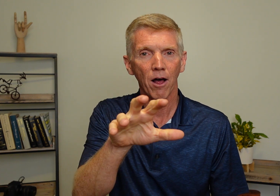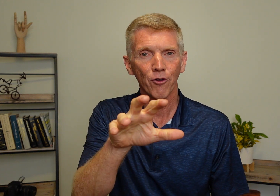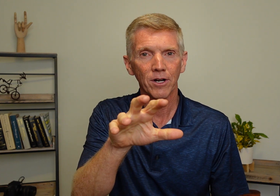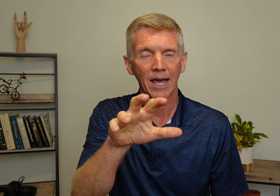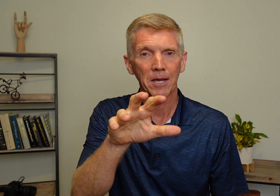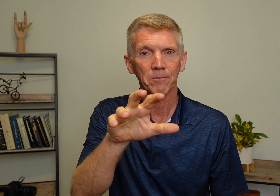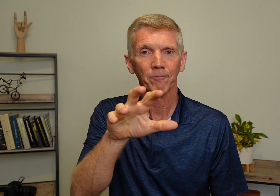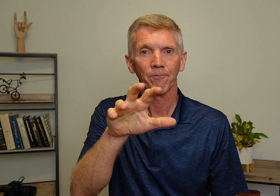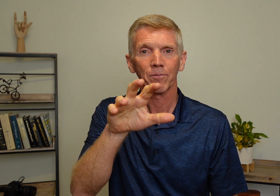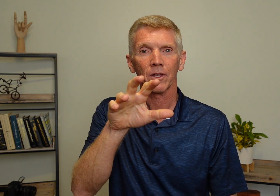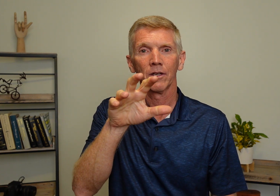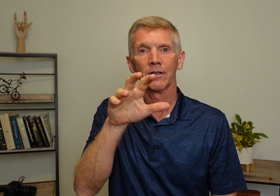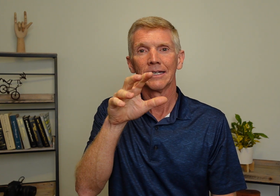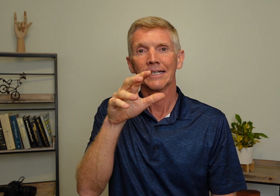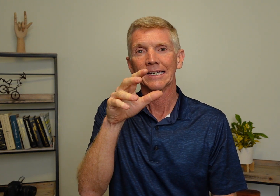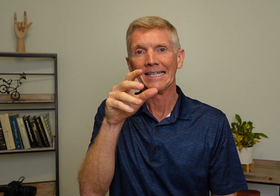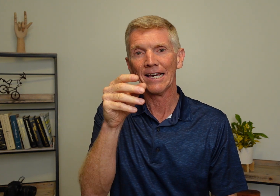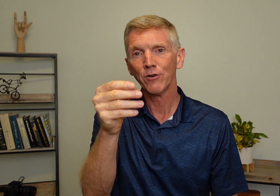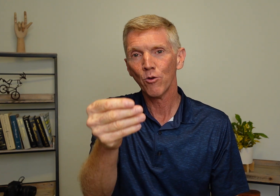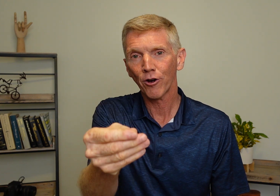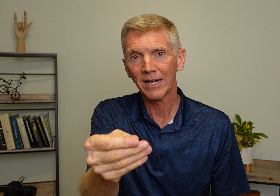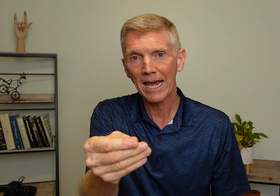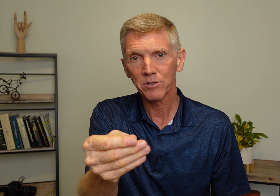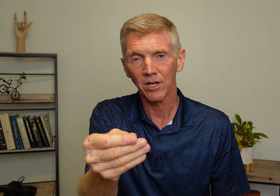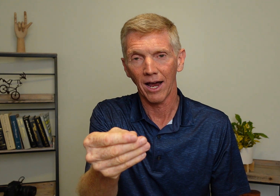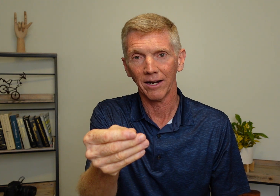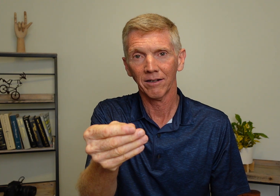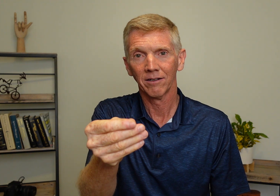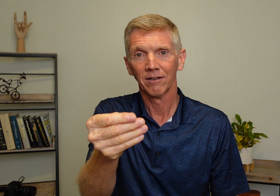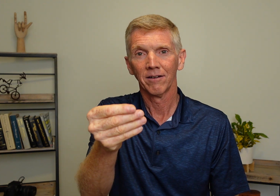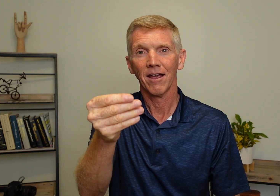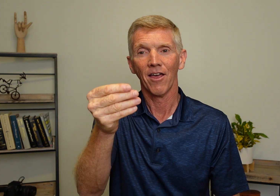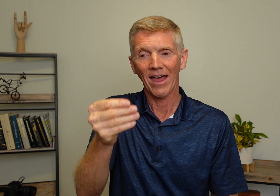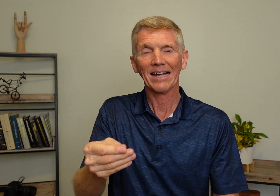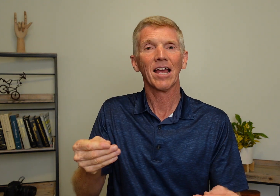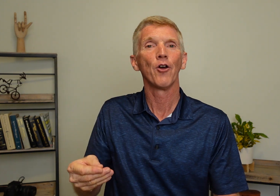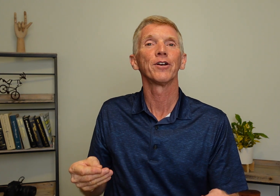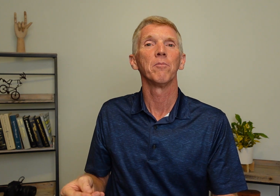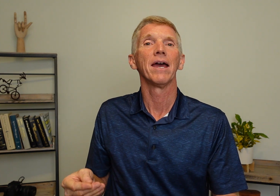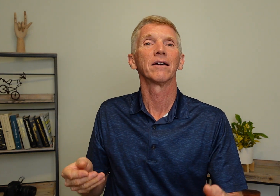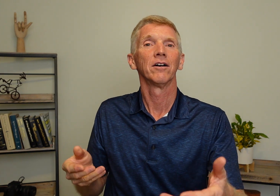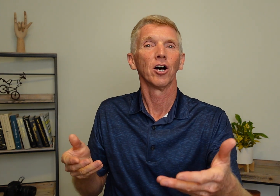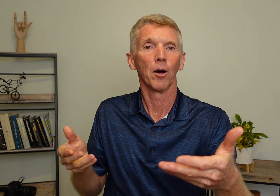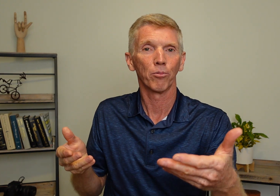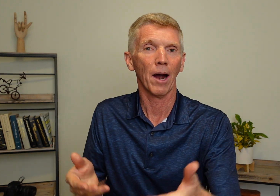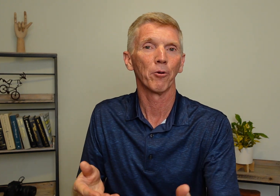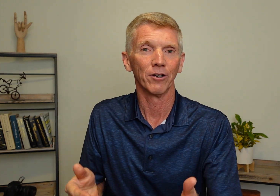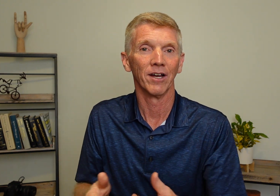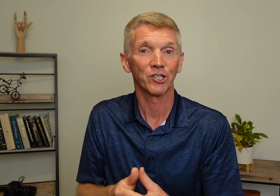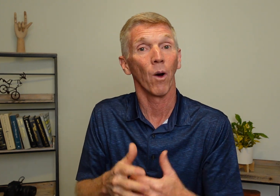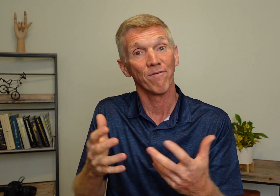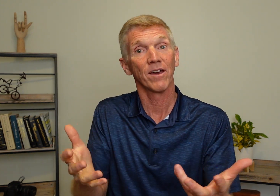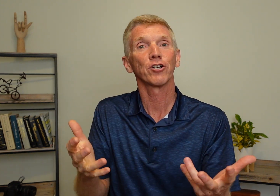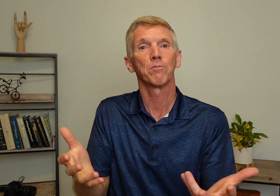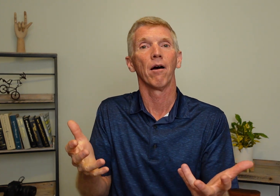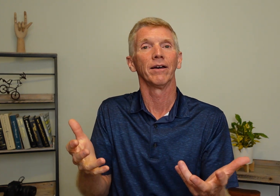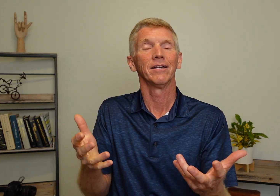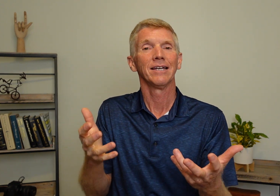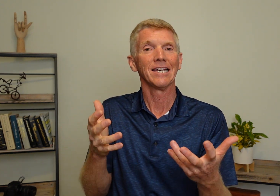their name, give you their name sign, and that's how you're going to make a proper introduction. Why fingerspelling is